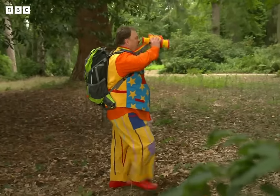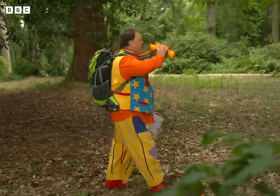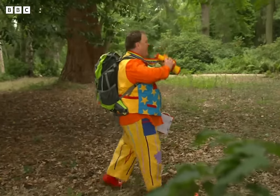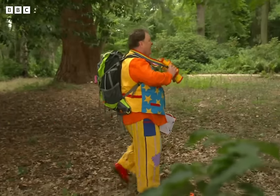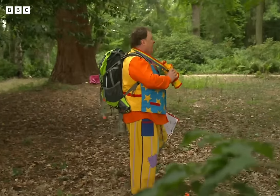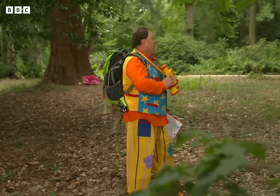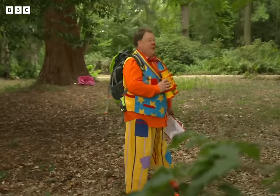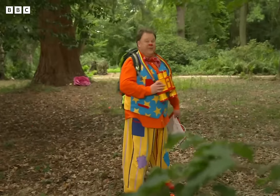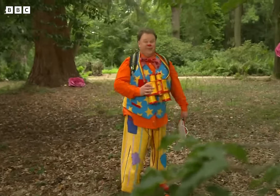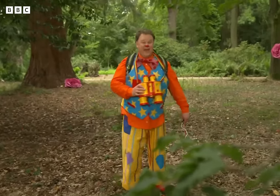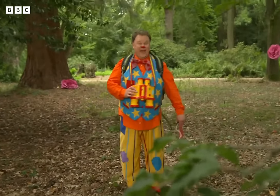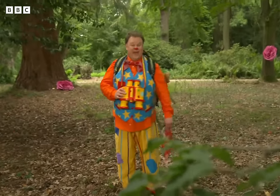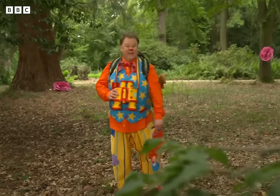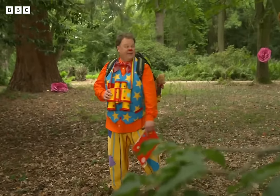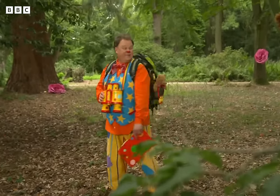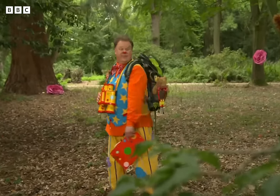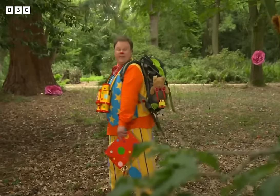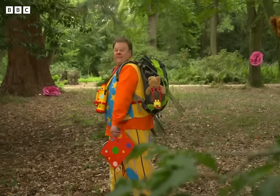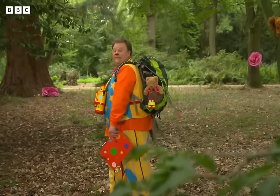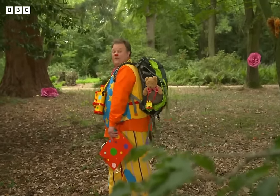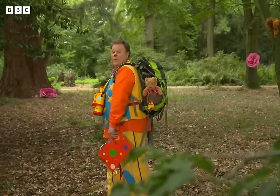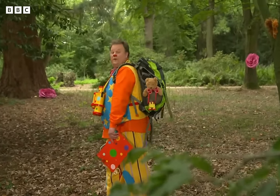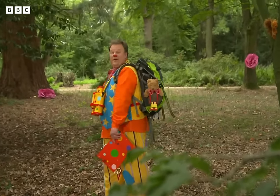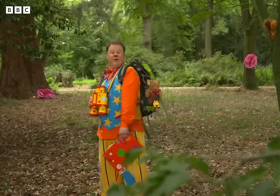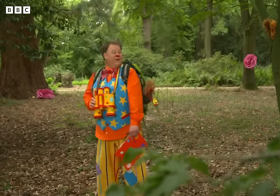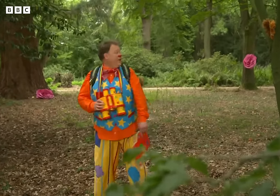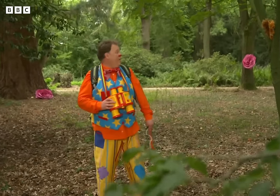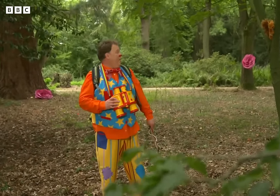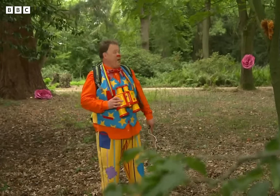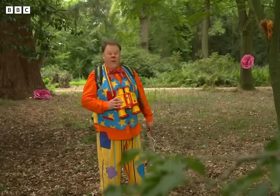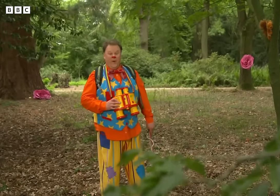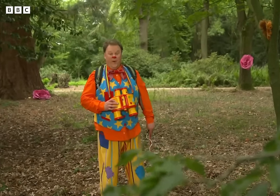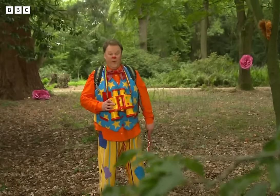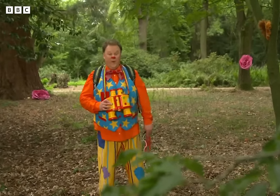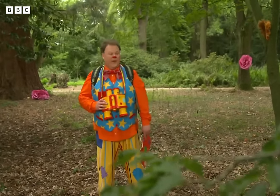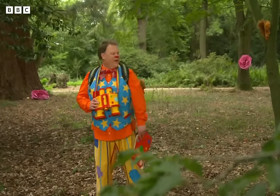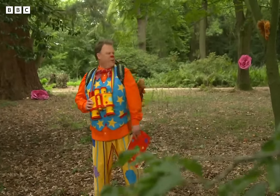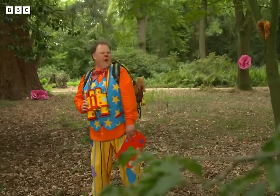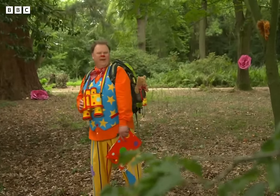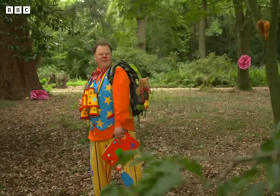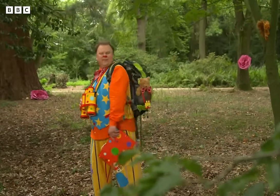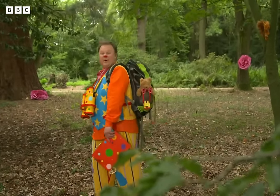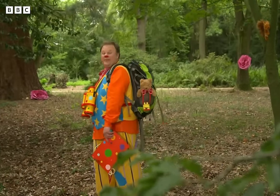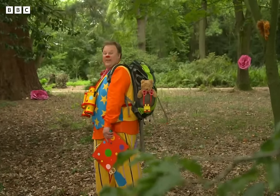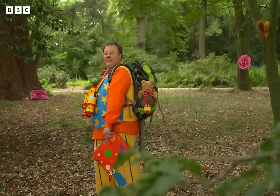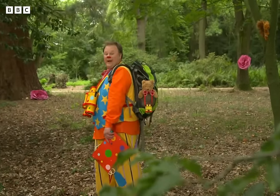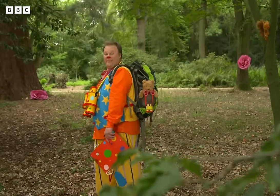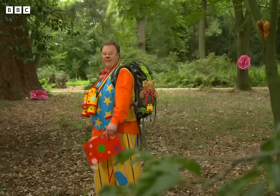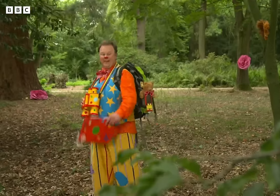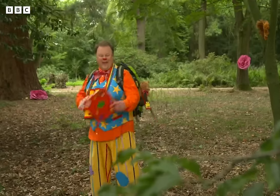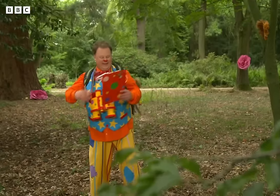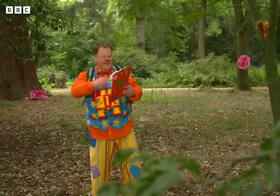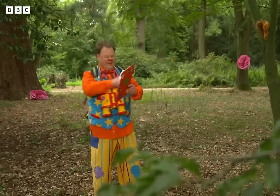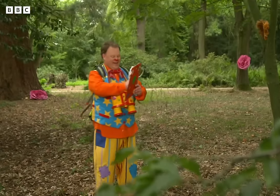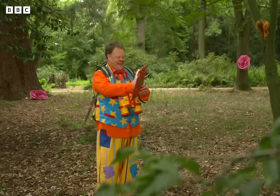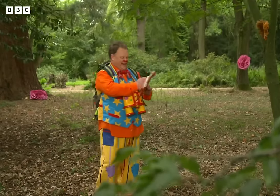Oh, you did! It's a squirrel! Woohoo! Well spotted, Tumble Ted. Ha